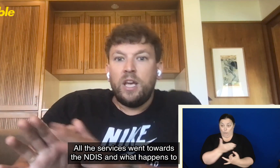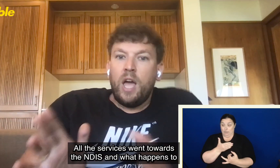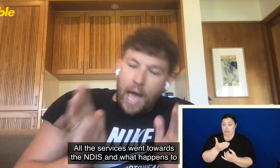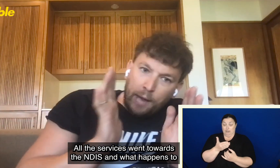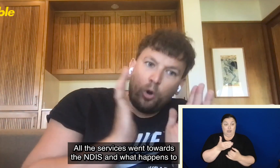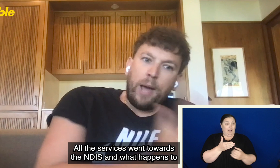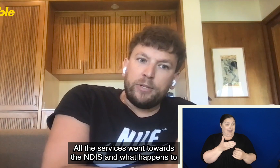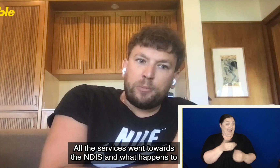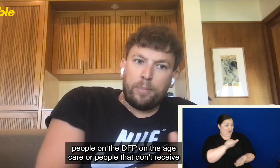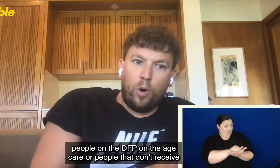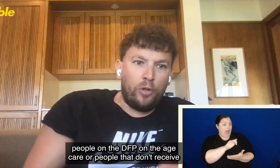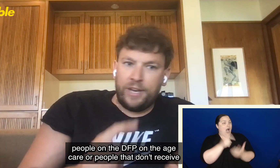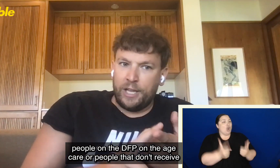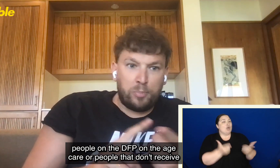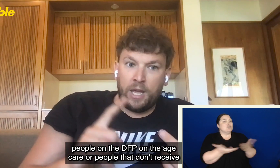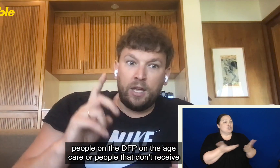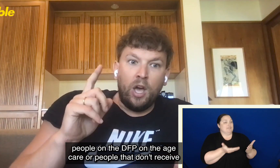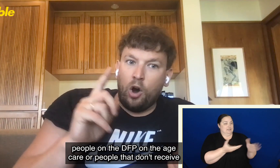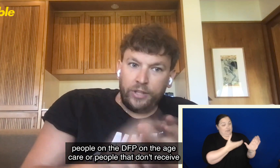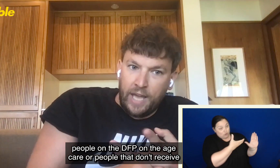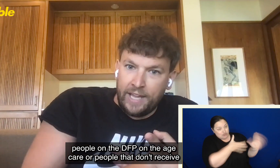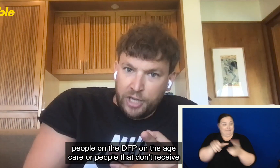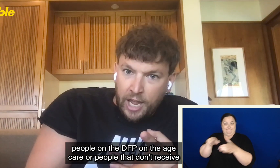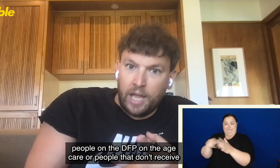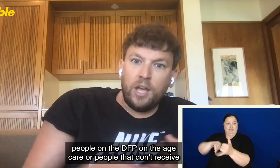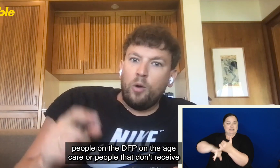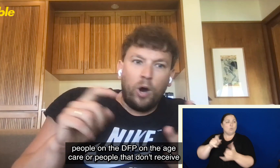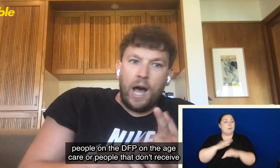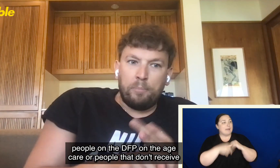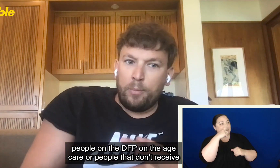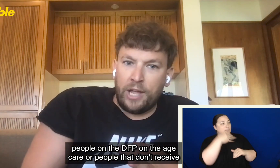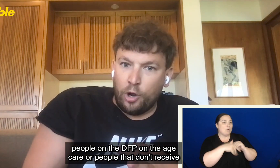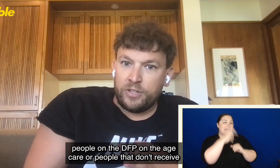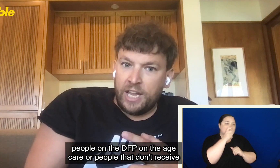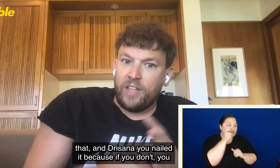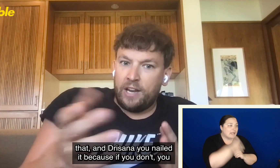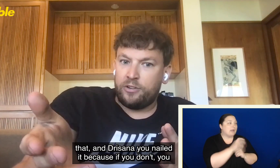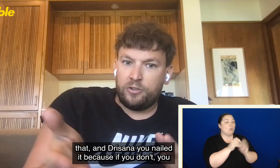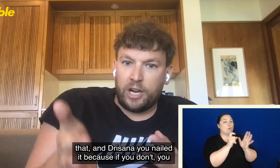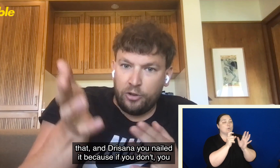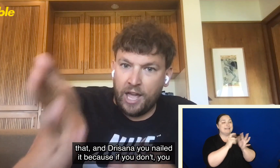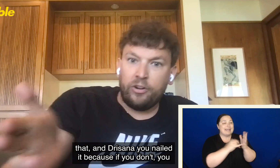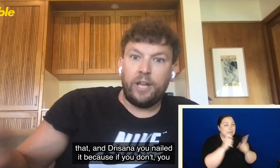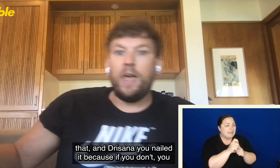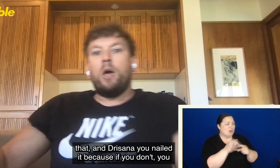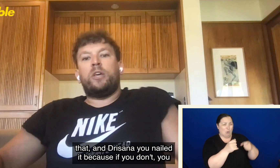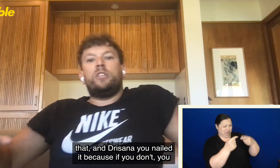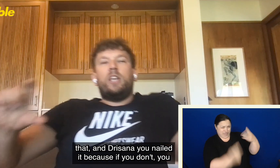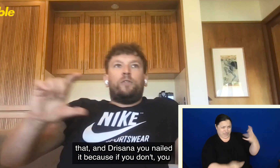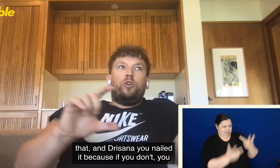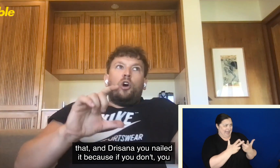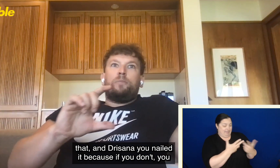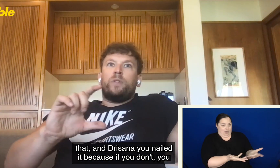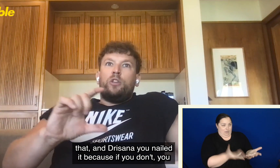NDIS. And what happens to people on the DSP, on the aged care, people that don't receive that? And Drisana, you nailed it,